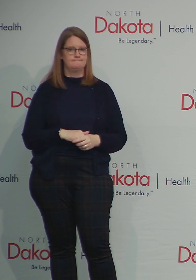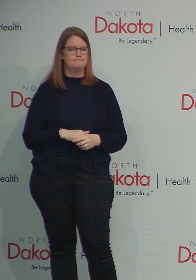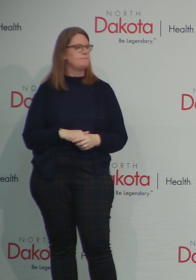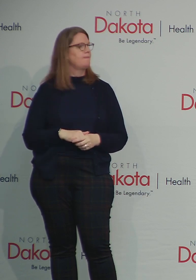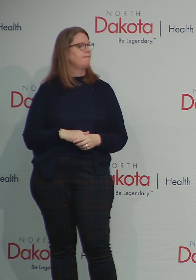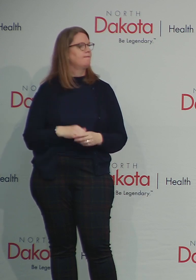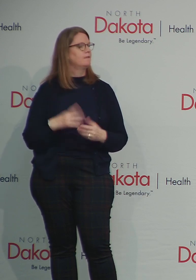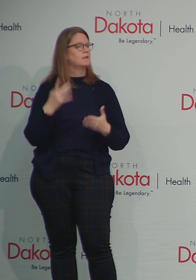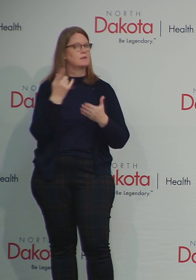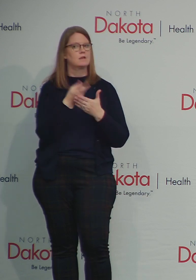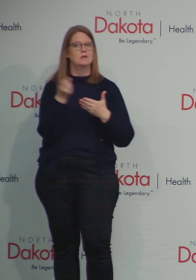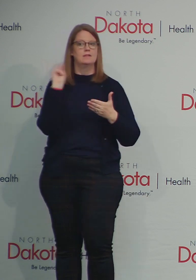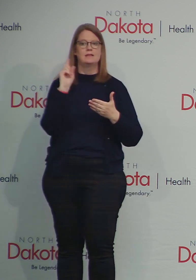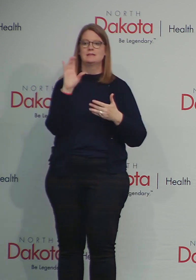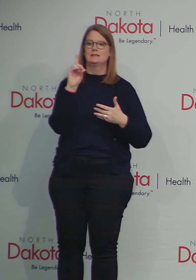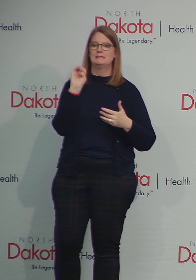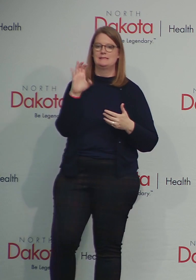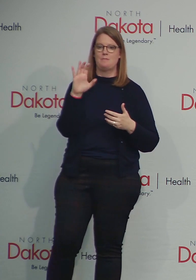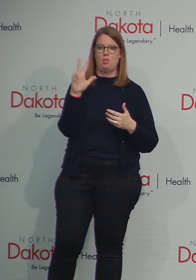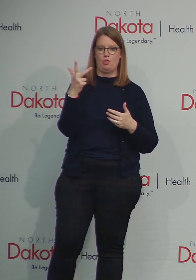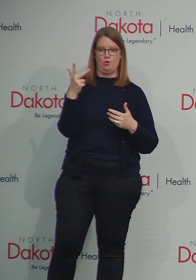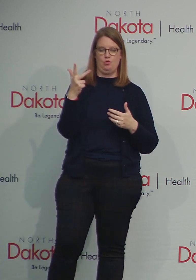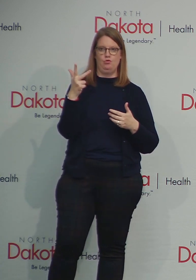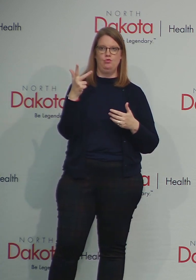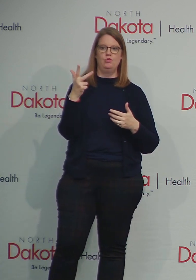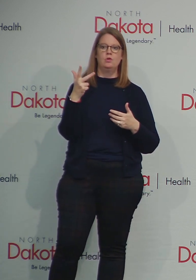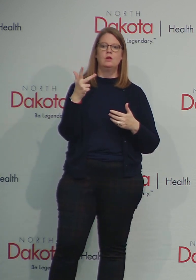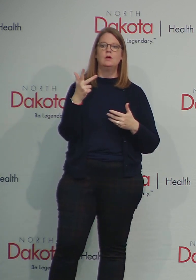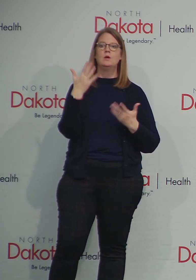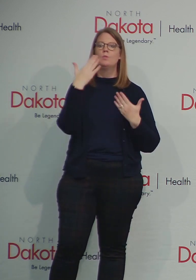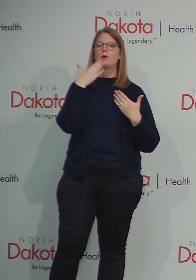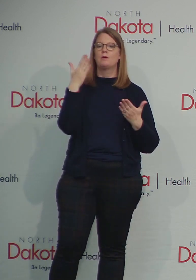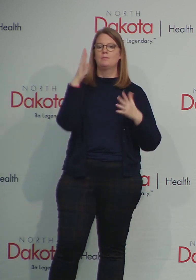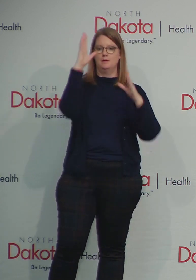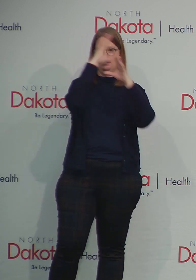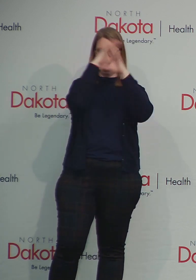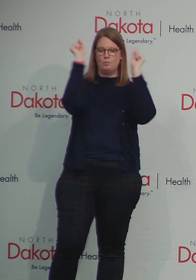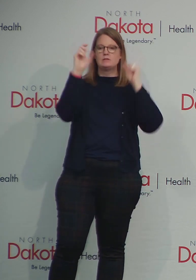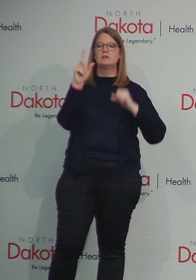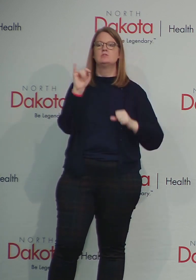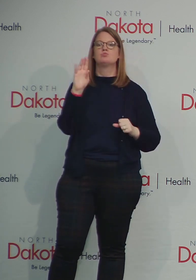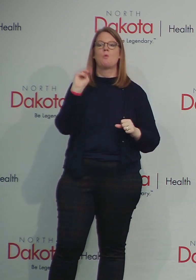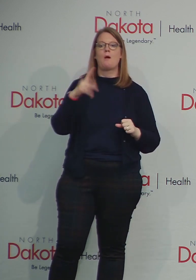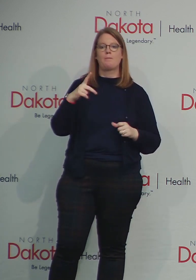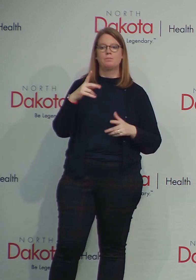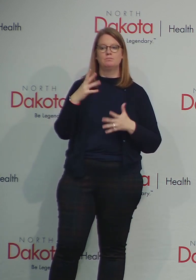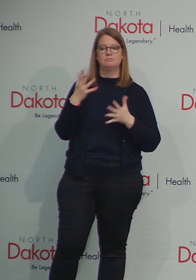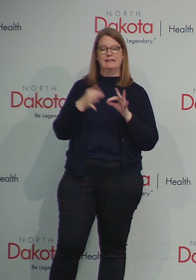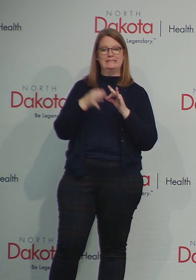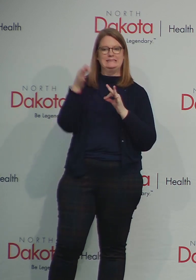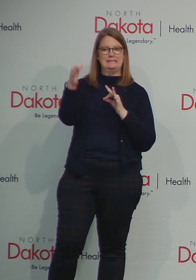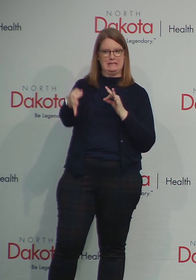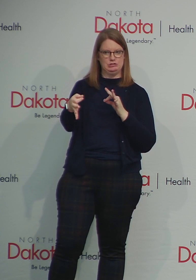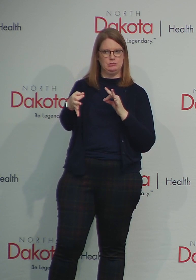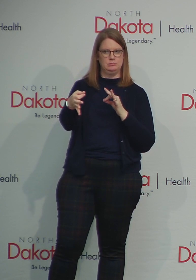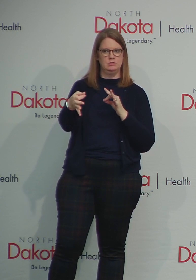piece. But last week, on December 3rd, we're grateful that President Trump issued an extension of Title 32